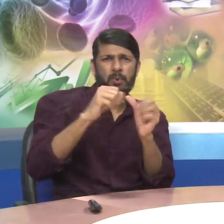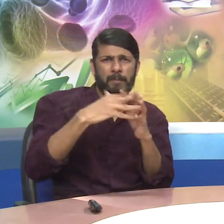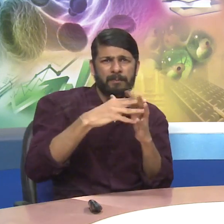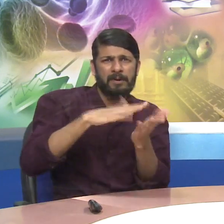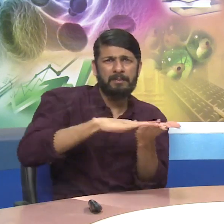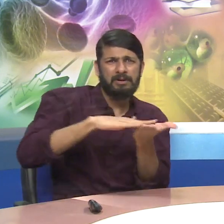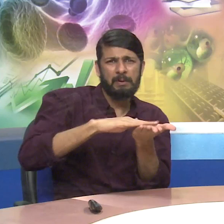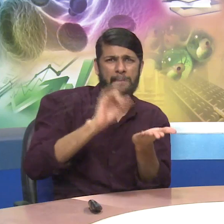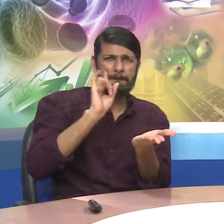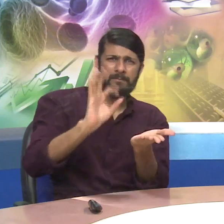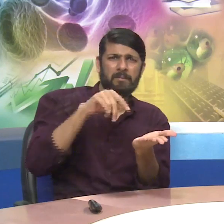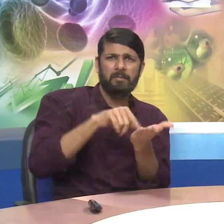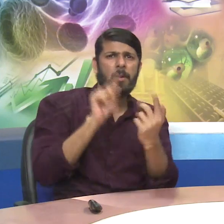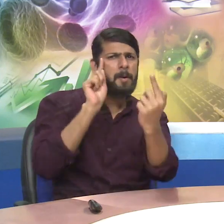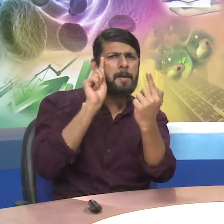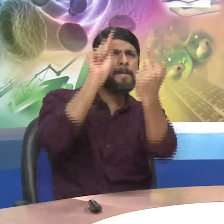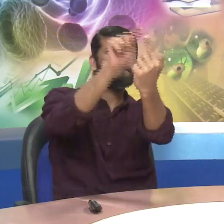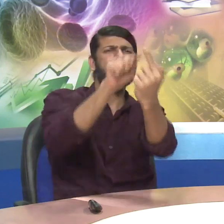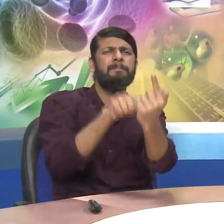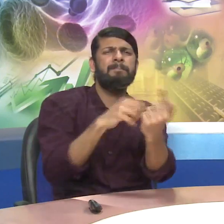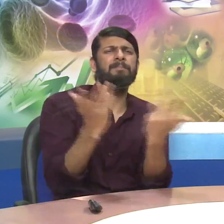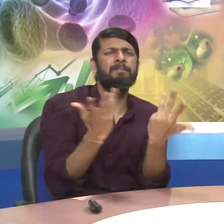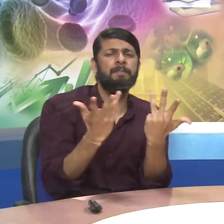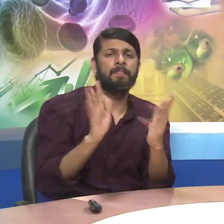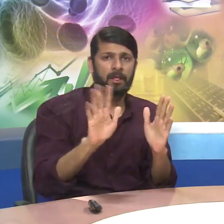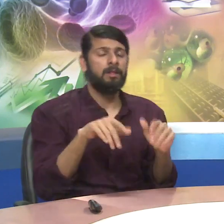The Constitution is the basic fundamental law of a state.